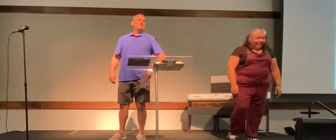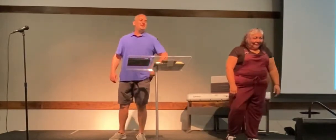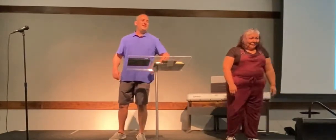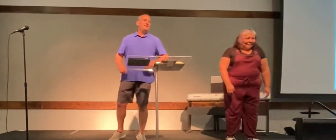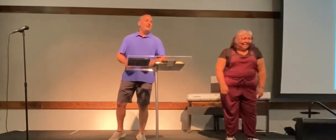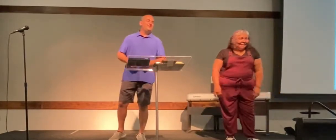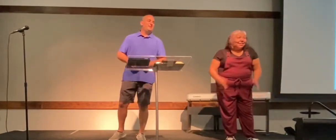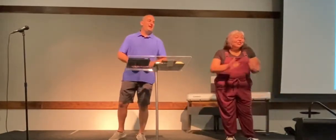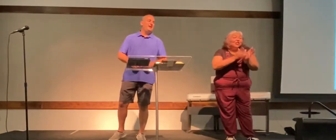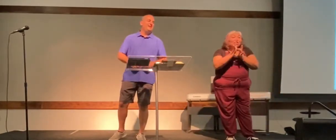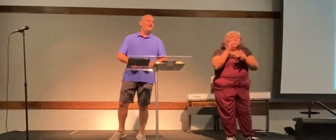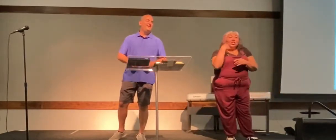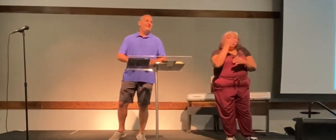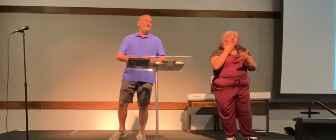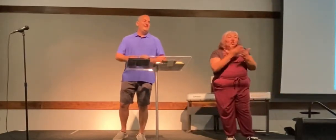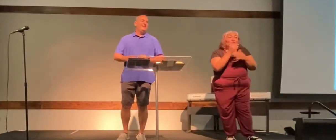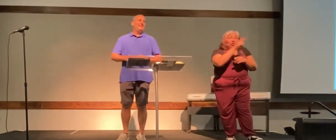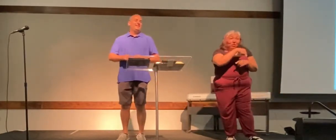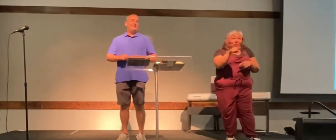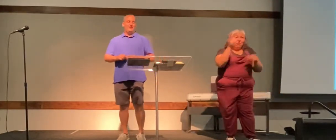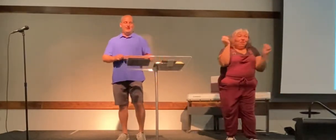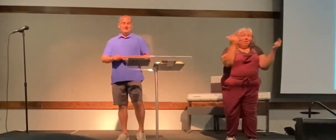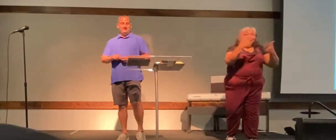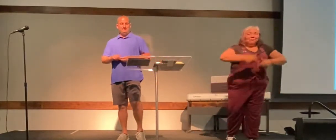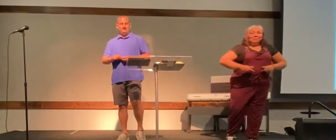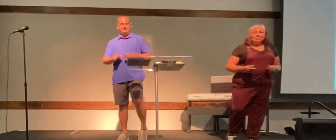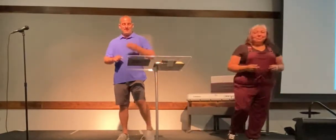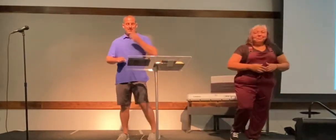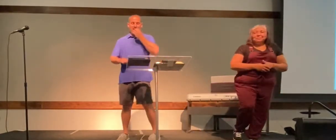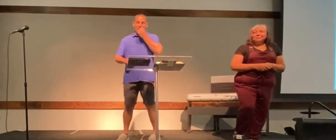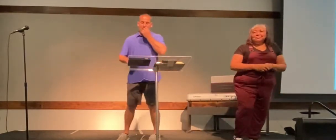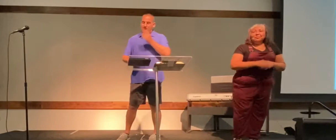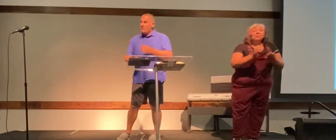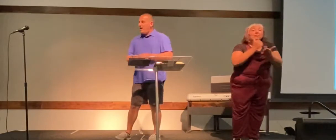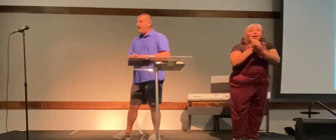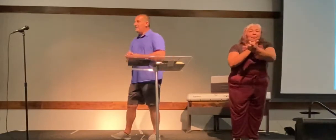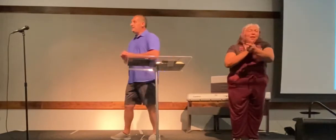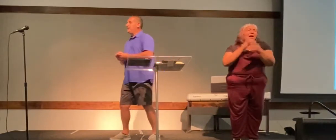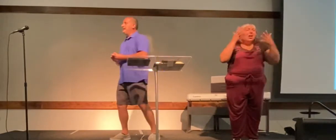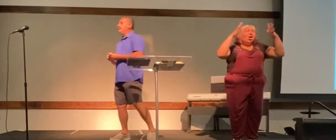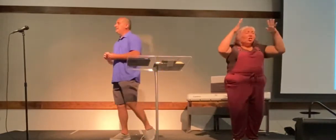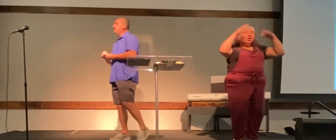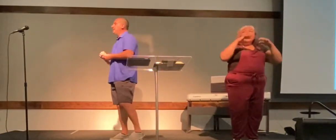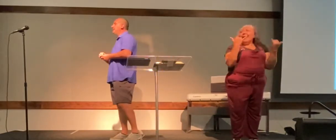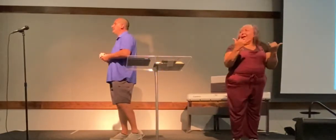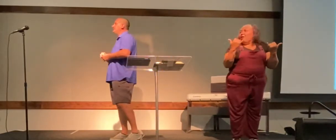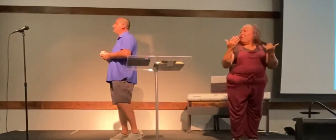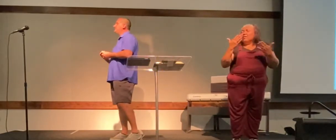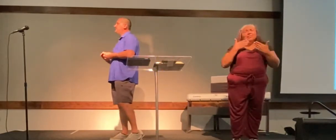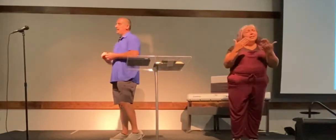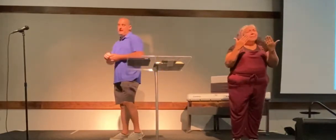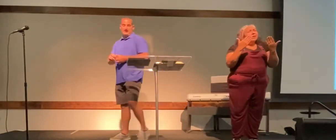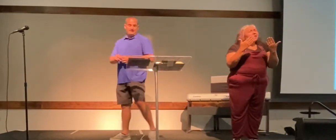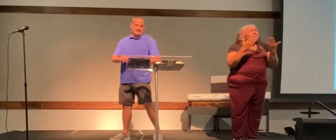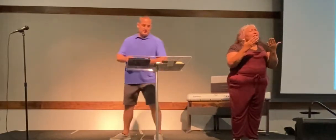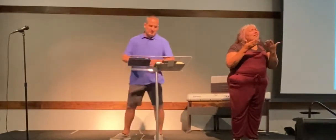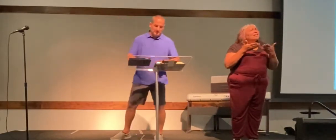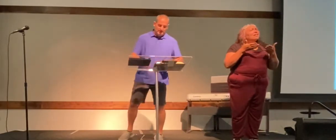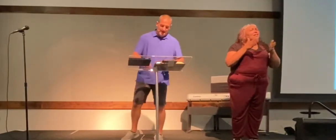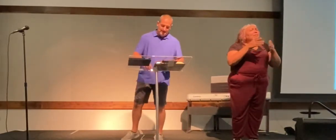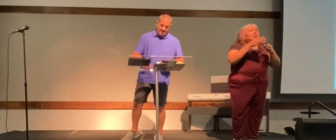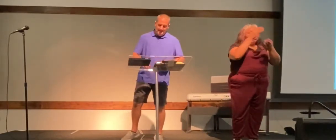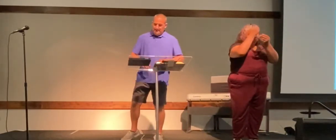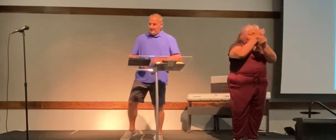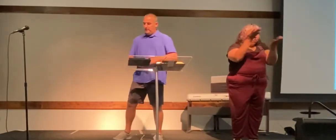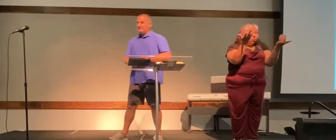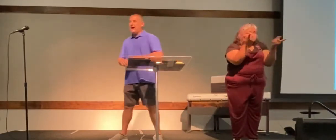Jesus looks good on you, everybody. Amen. You're welcome. Hallelujah. Hey, let me give you some updates of what's going